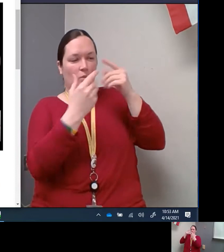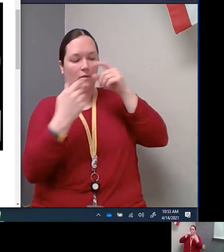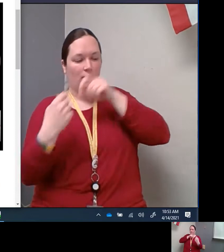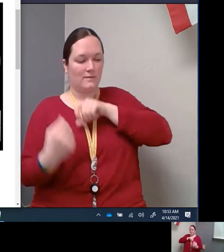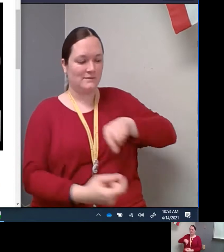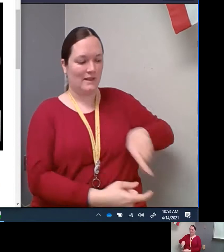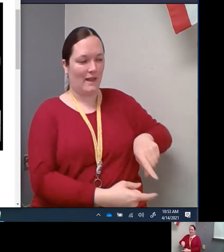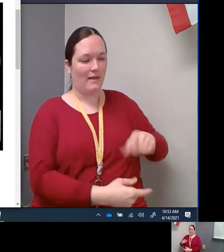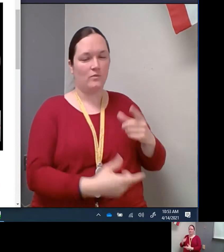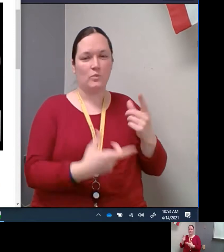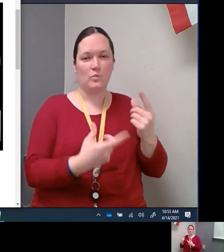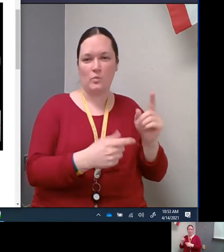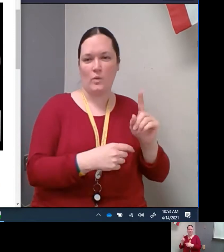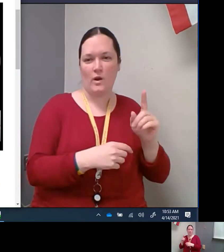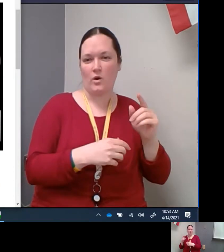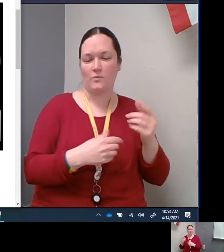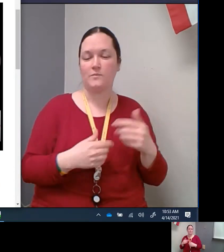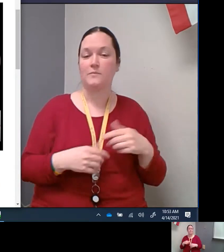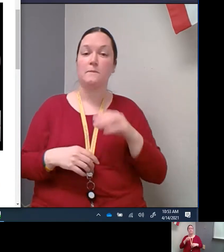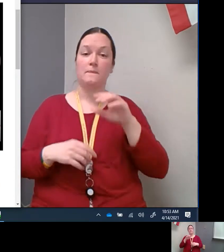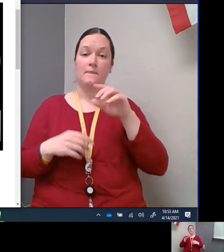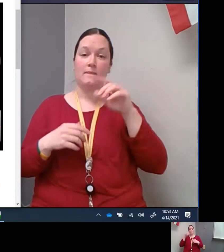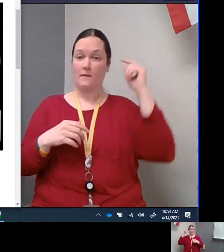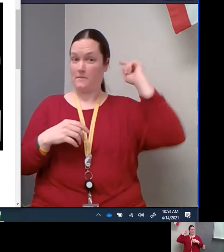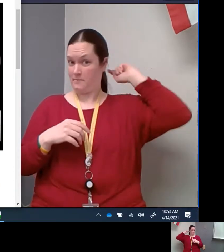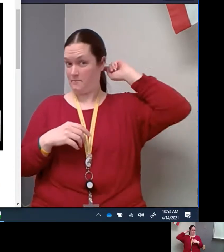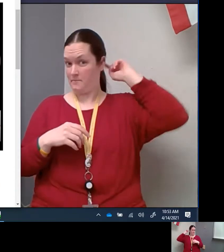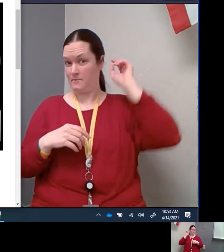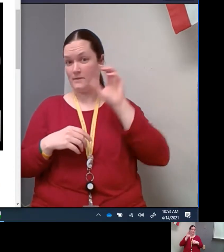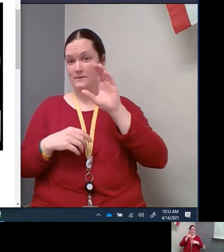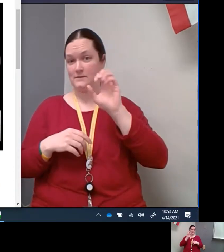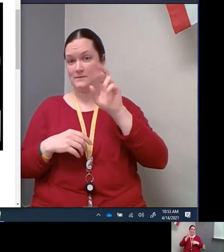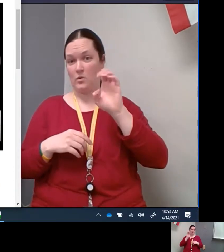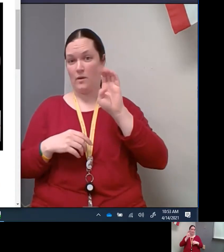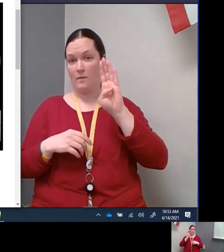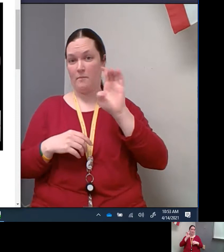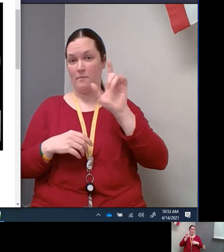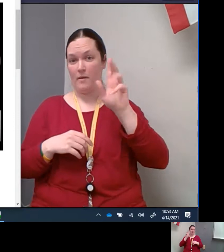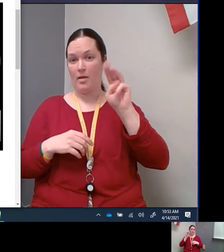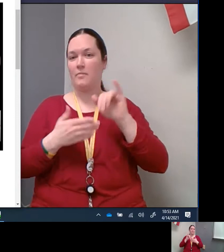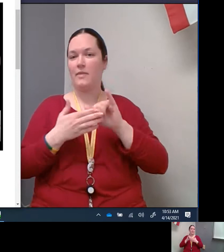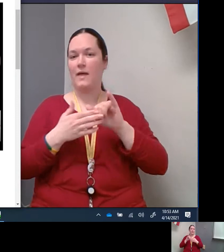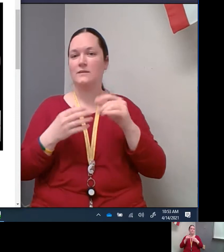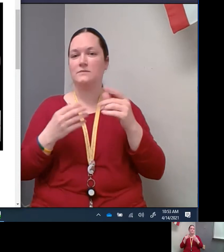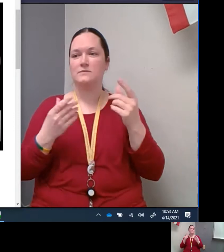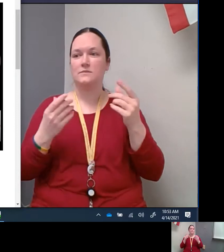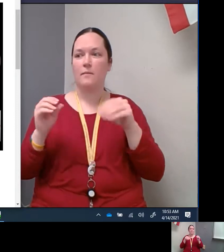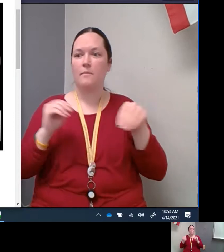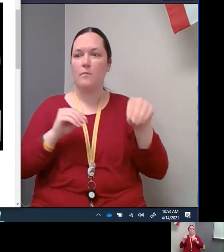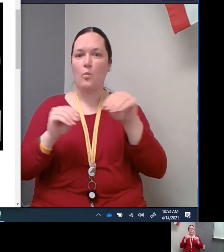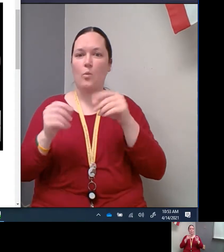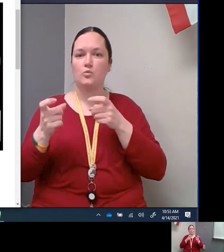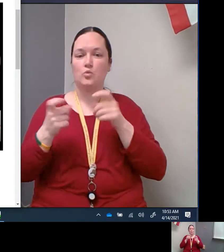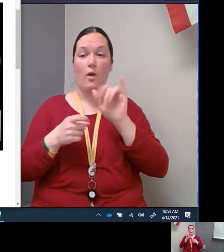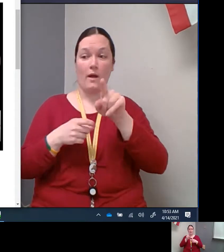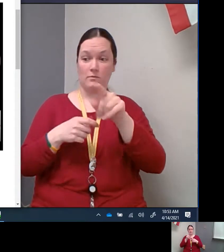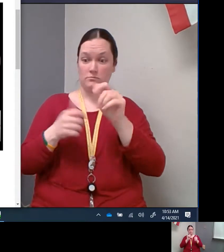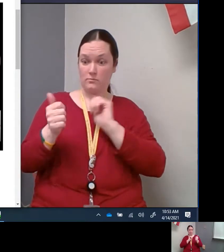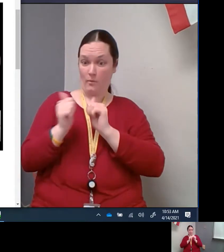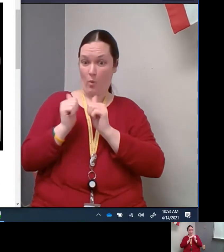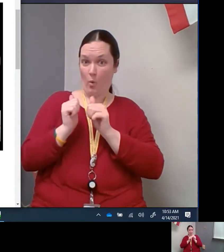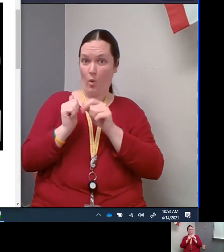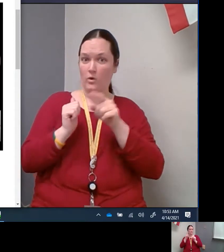behind that? We have the cerebellum. The cerebellum, and the function of that is motor control. So as you do sports, for example, it's the